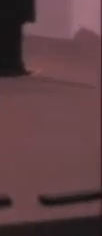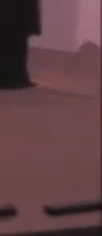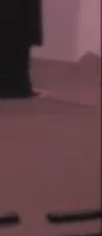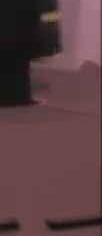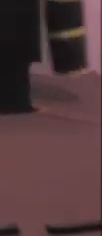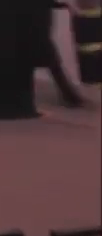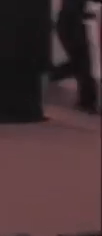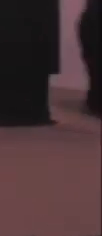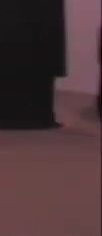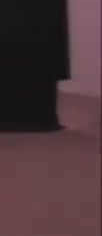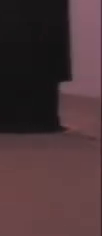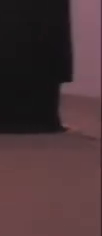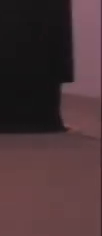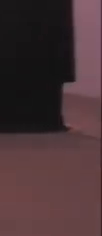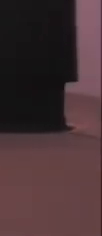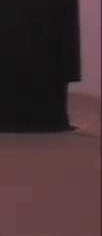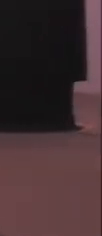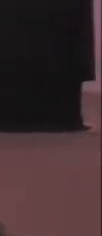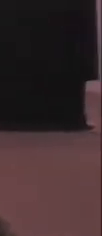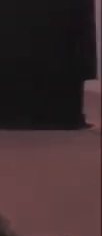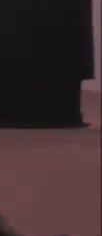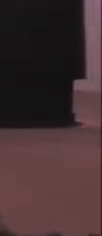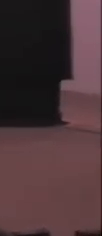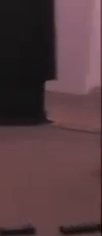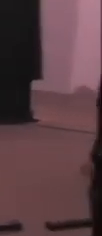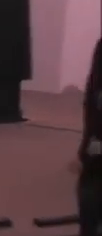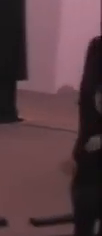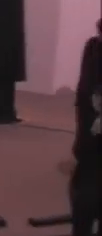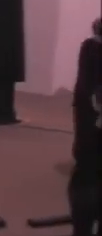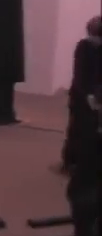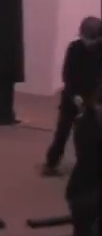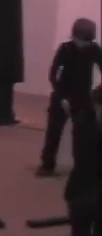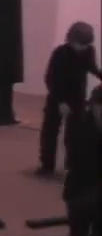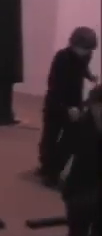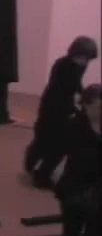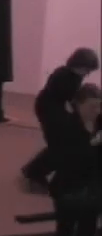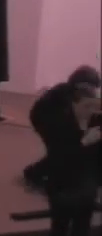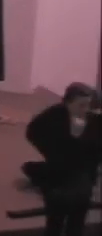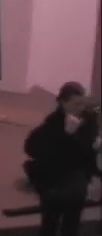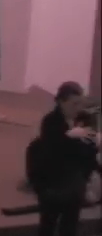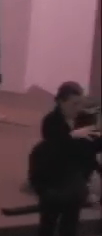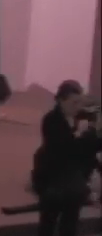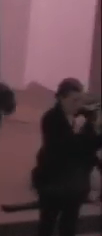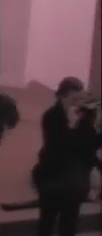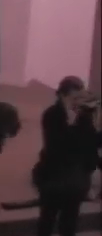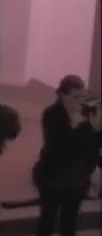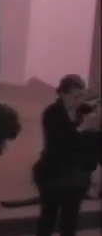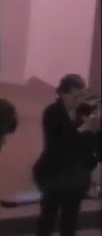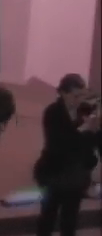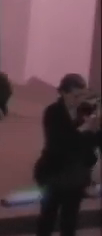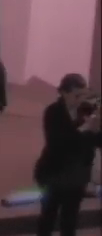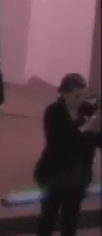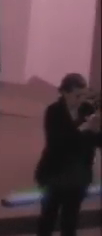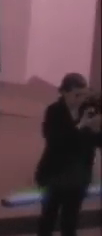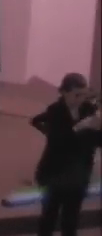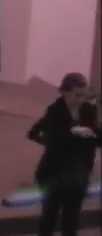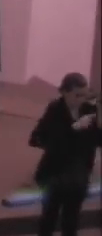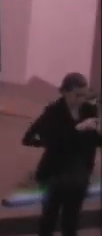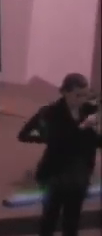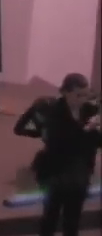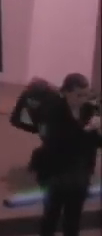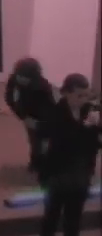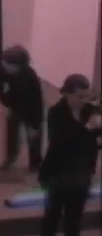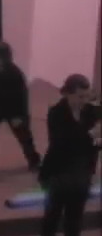Now at this time, I'm louder than she is. I'd like to just remind you all, if you're going to take any pictures, to make sure to go to your settings and